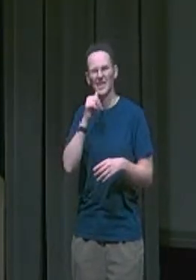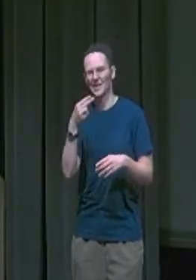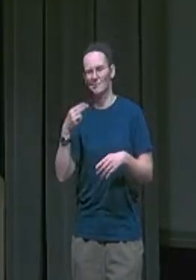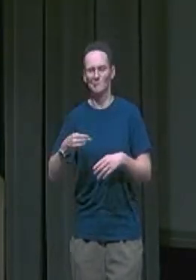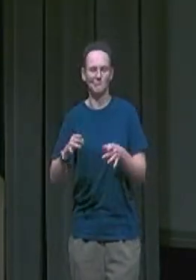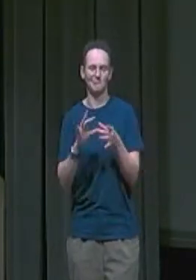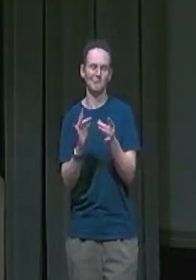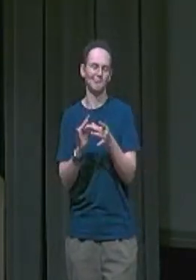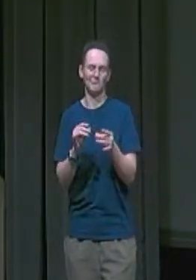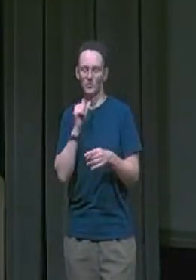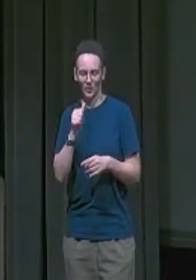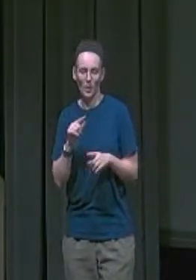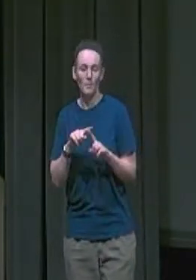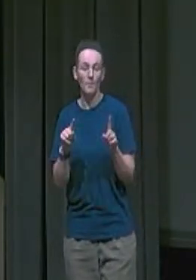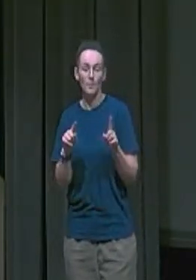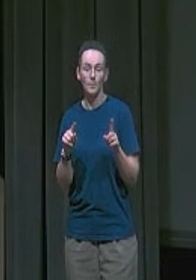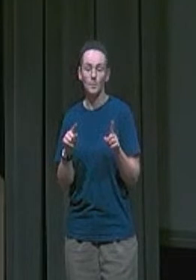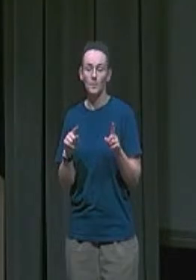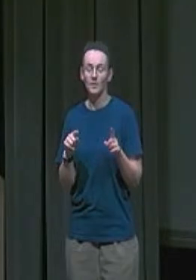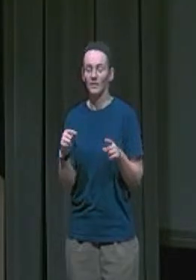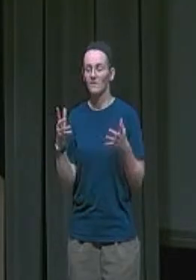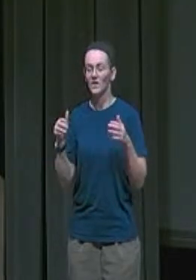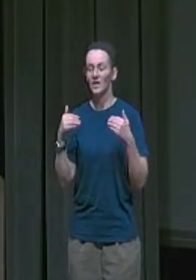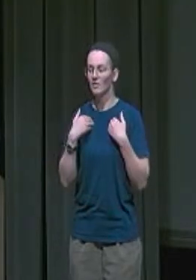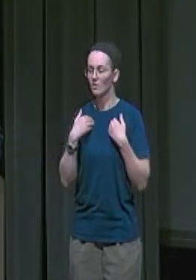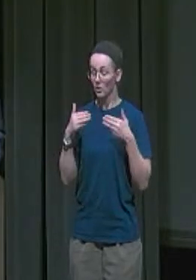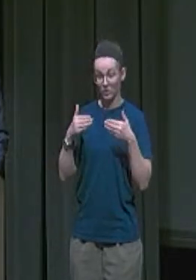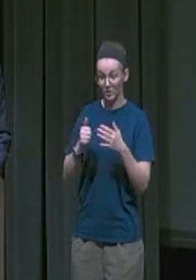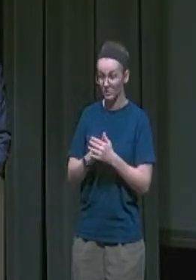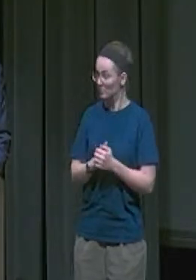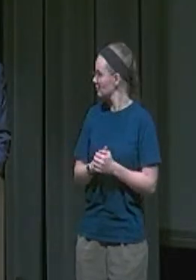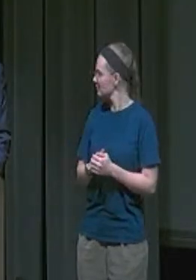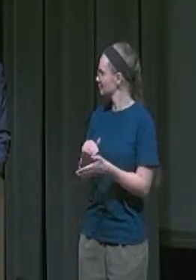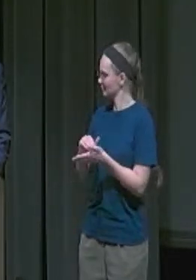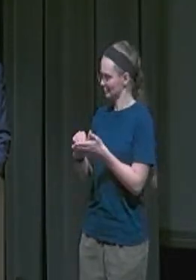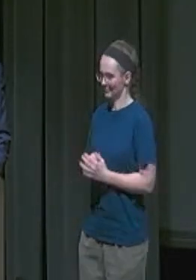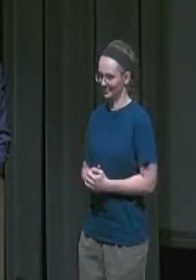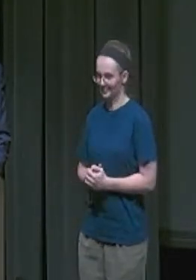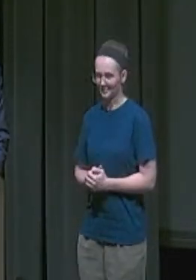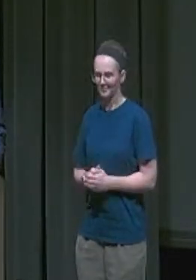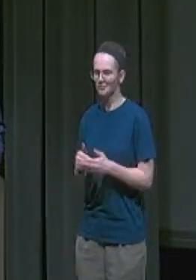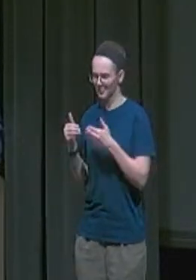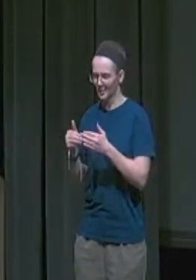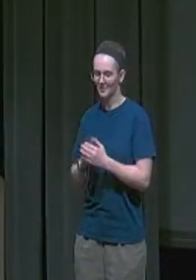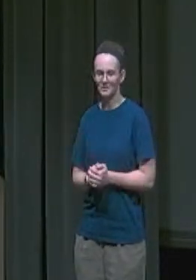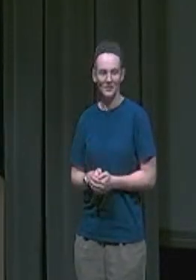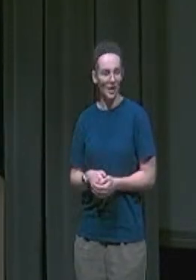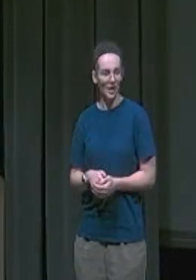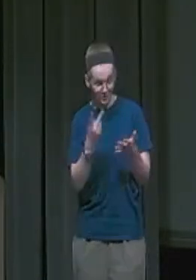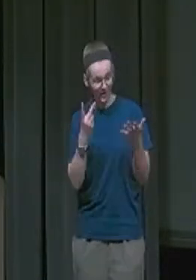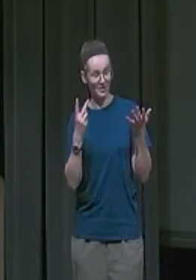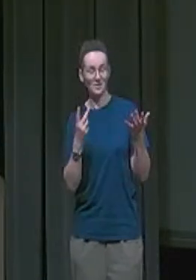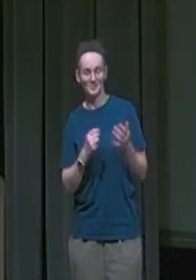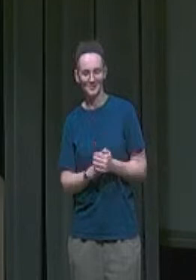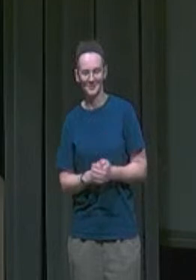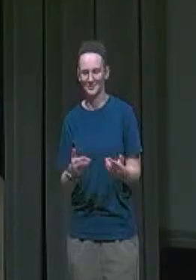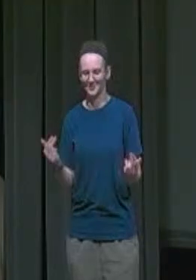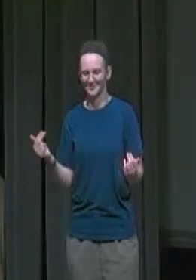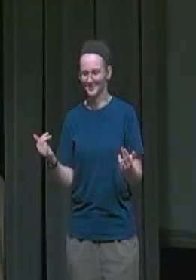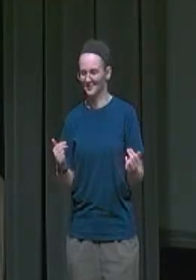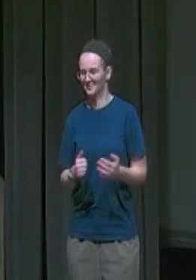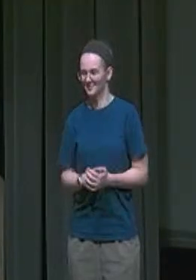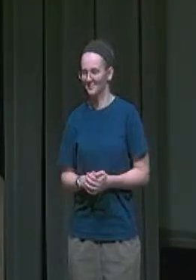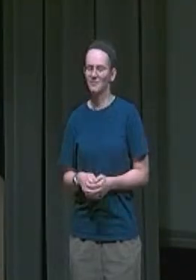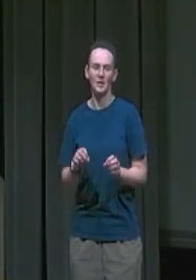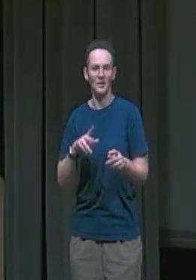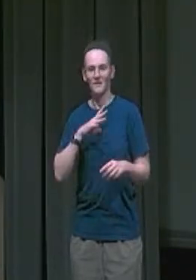but as we've had these, go ahead. Go ahead. That's twice. It's okay.